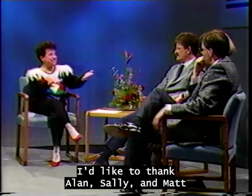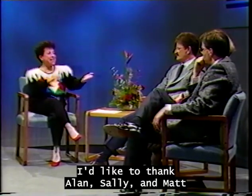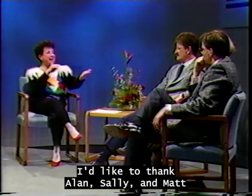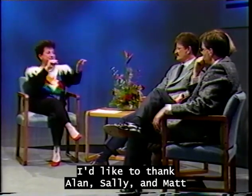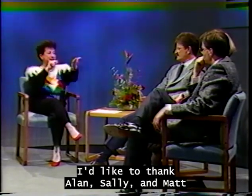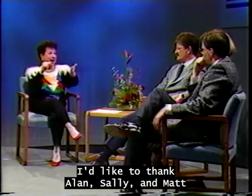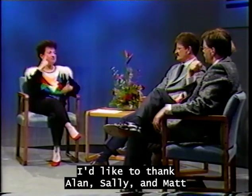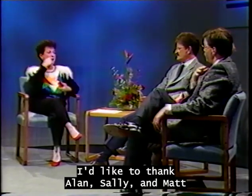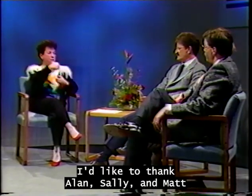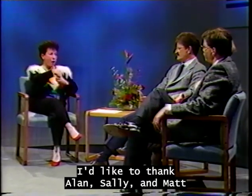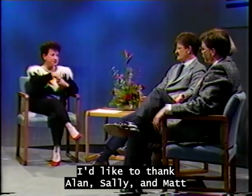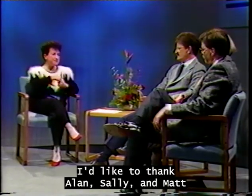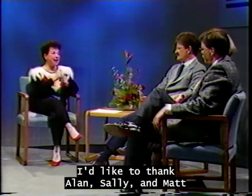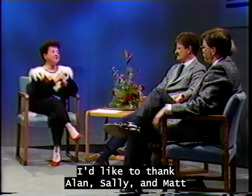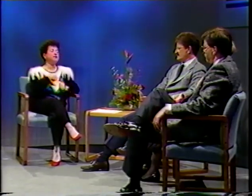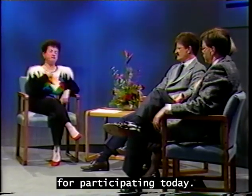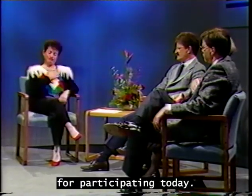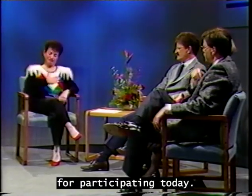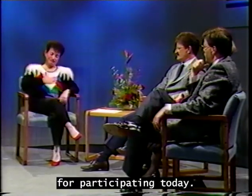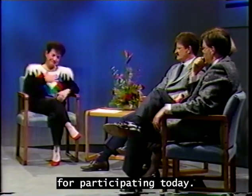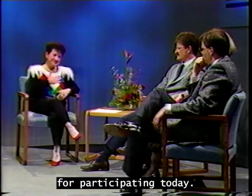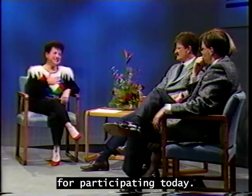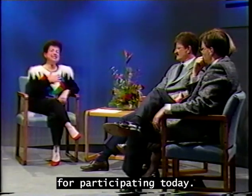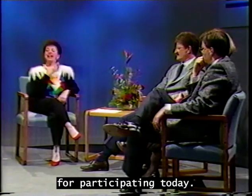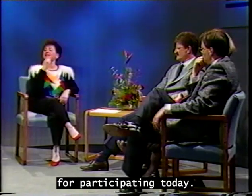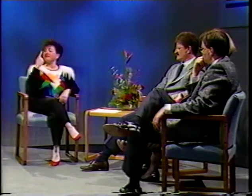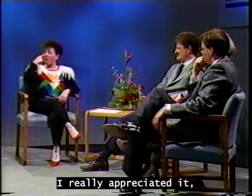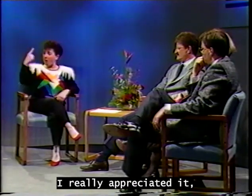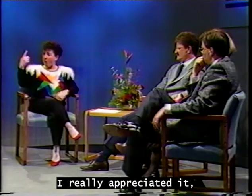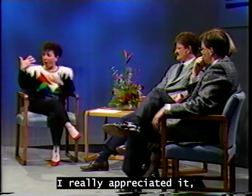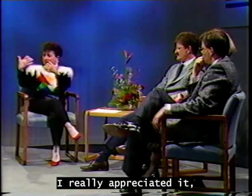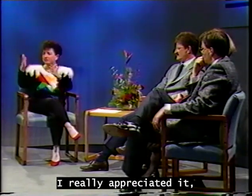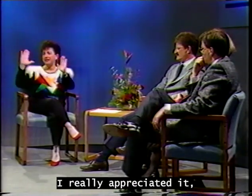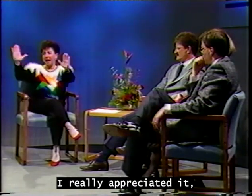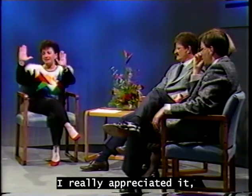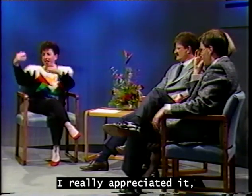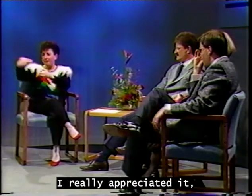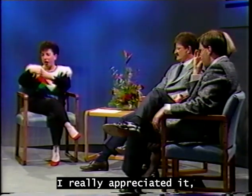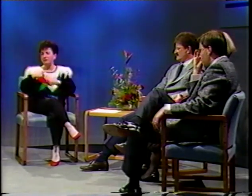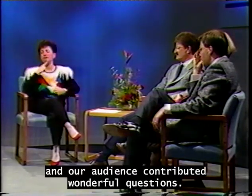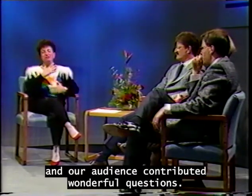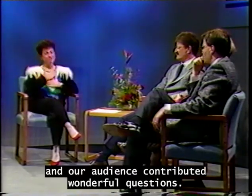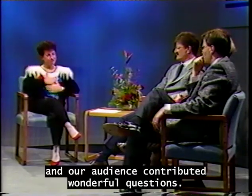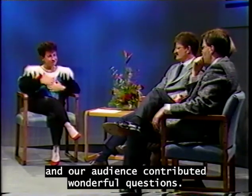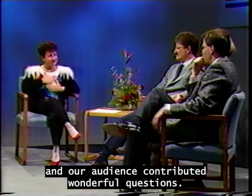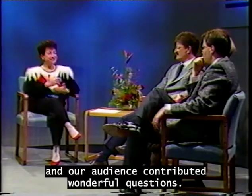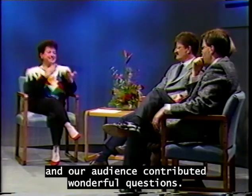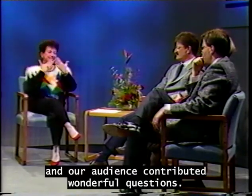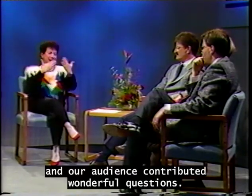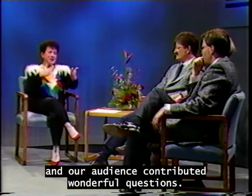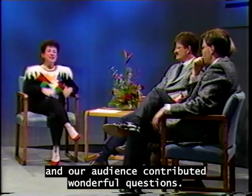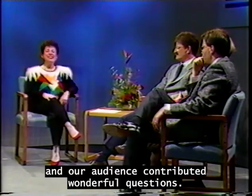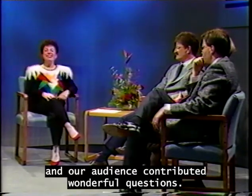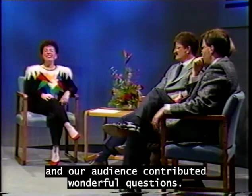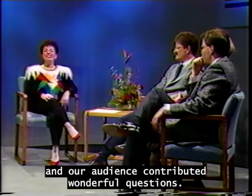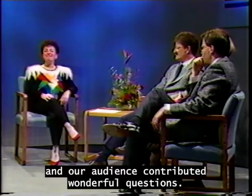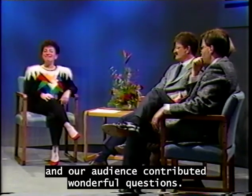thank Alan, Sally, and Matt for participating today. I really appreciated it. And our audience contributed